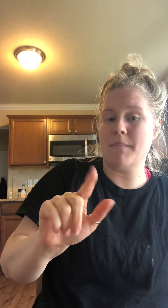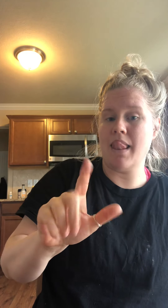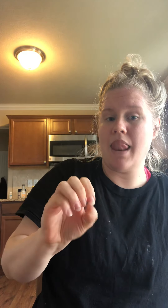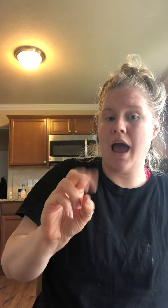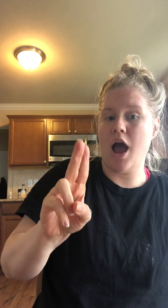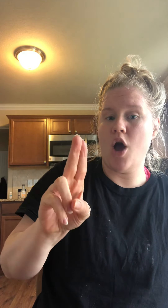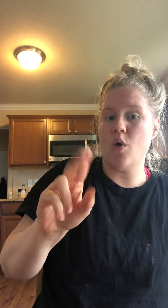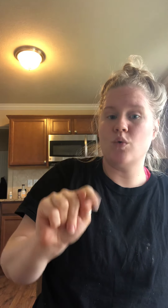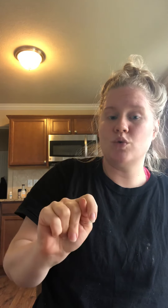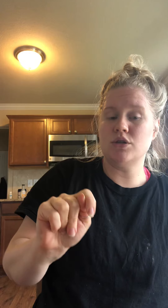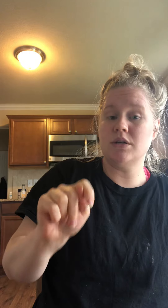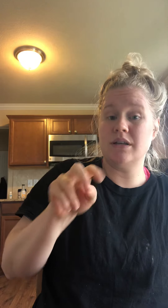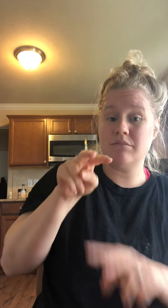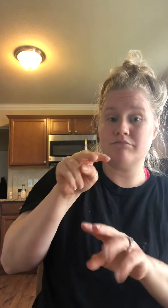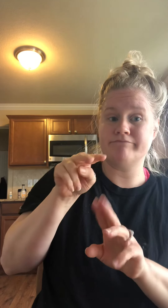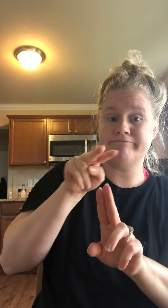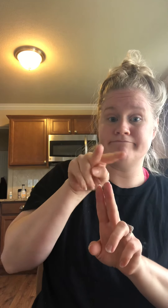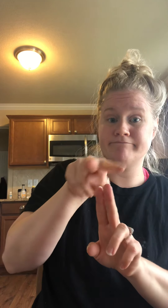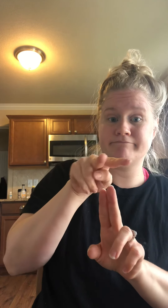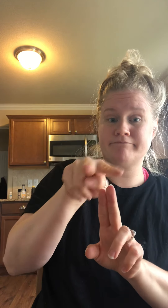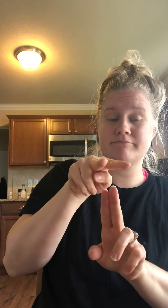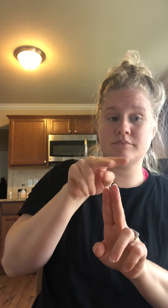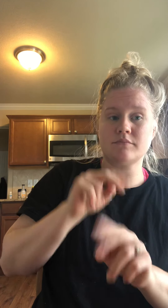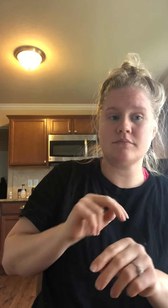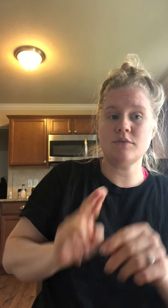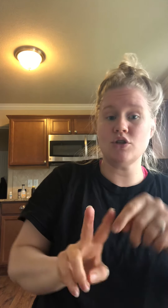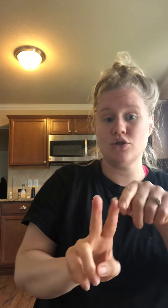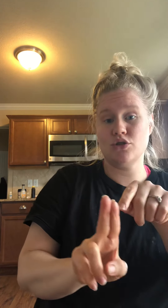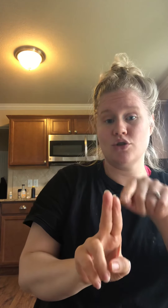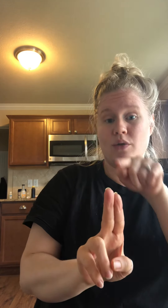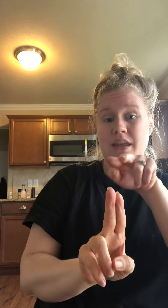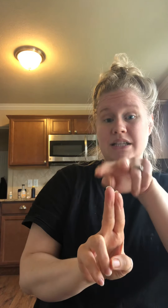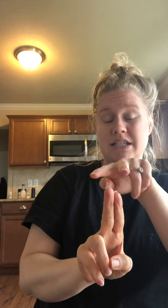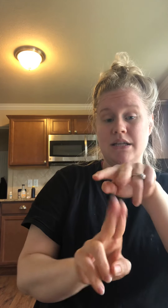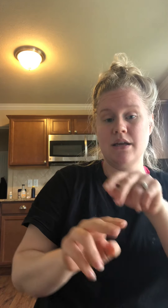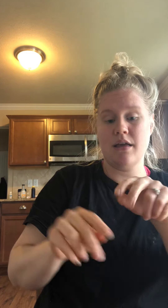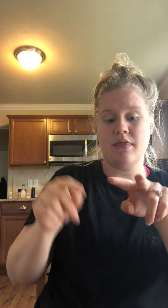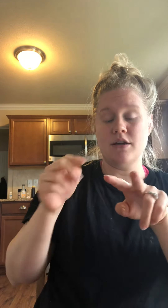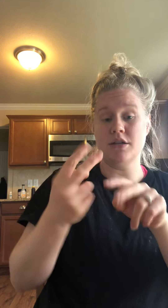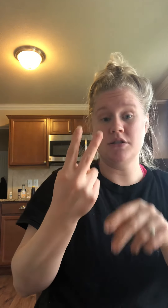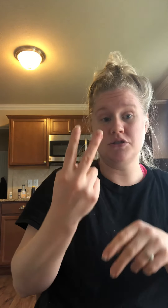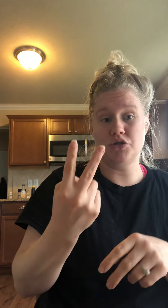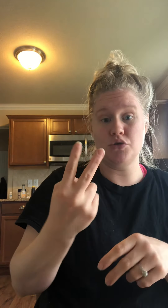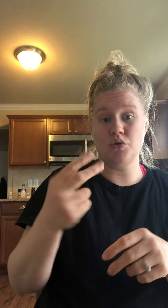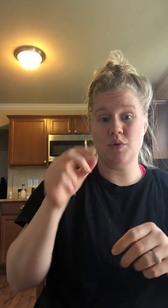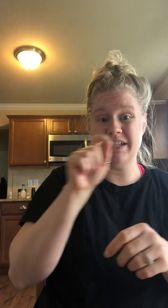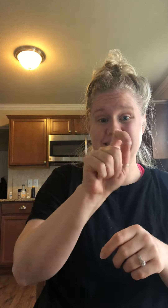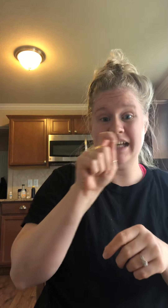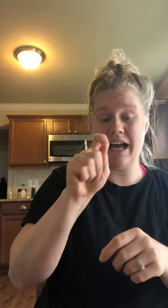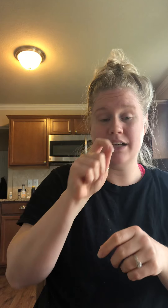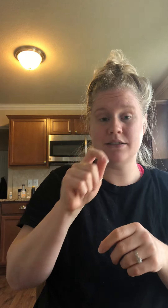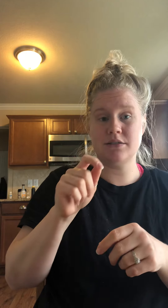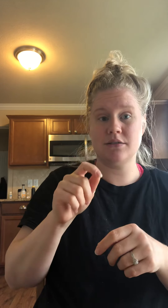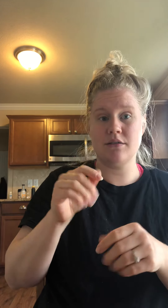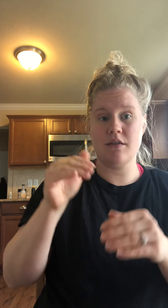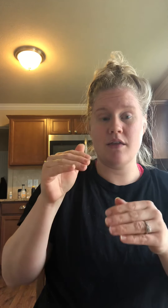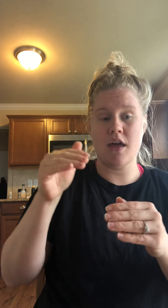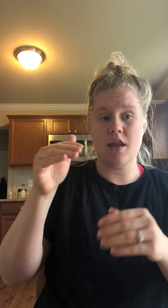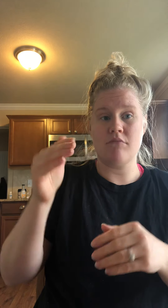little these double dots that go over let's take a smiley face. That go over a vowel